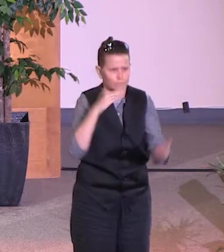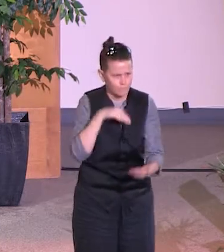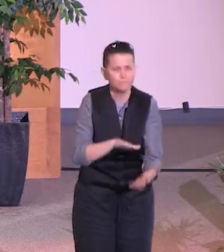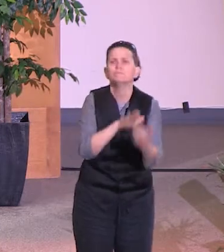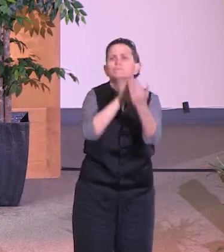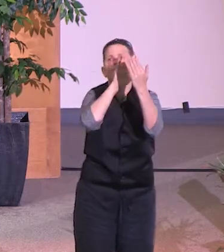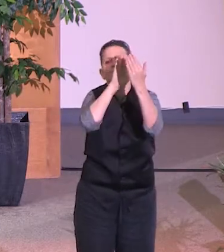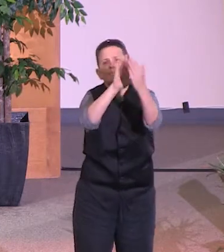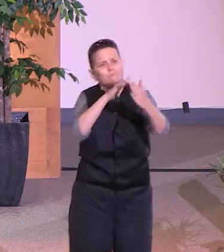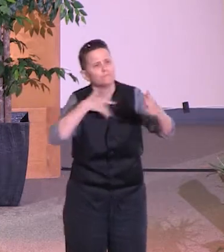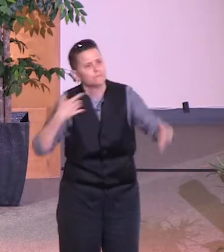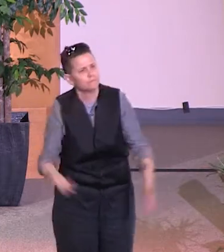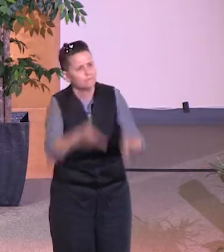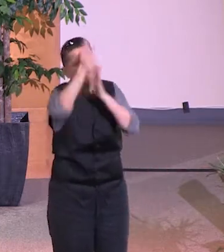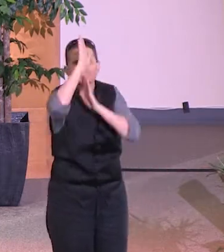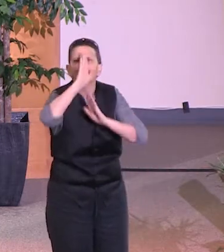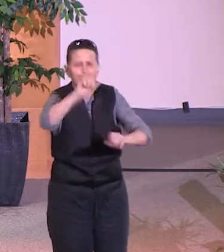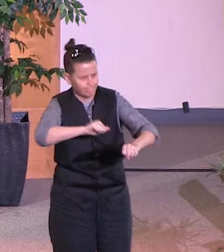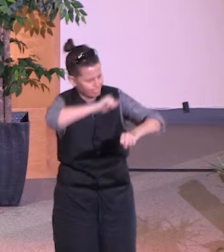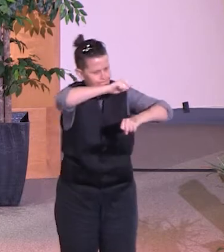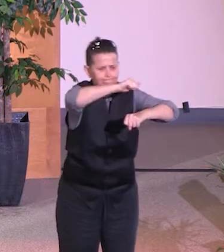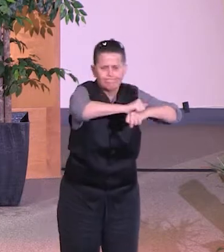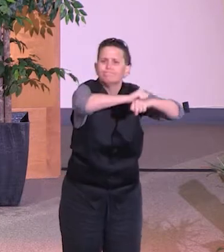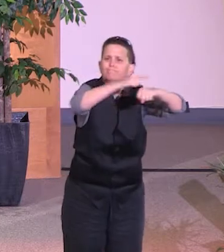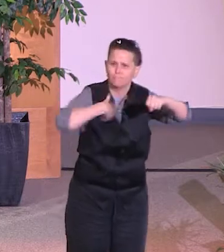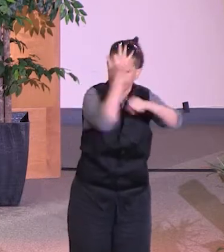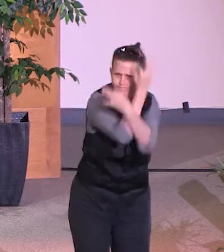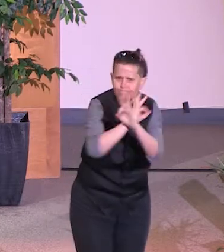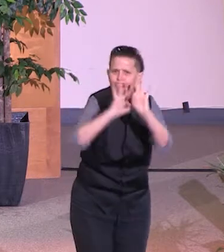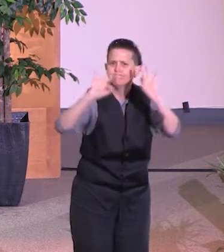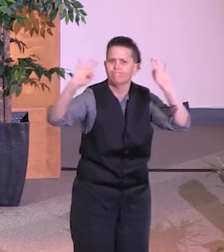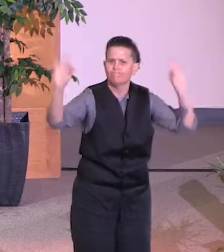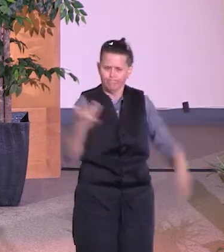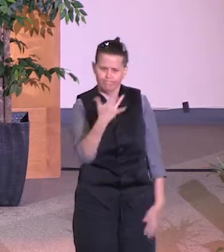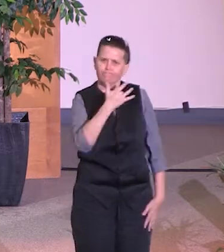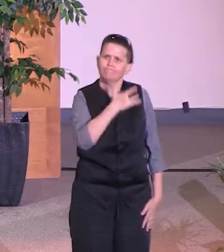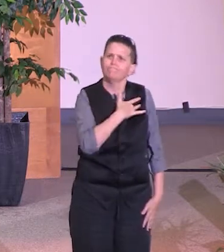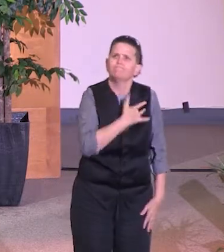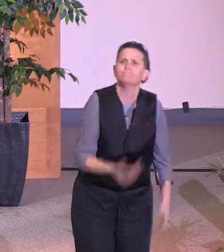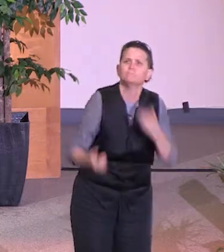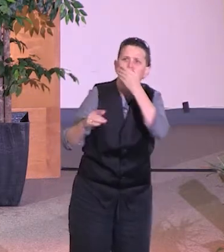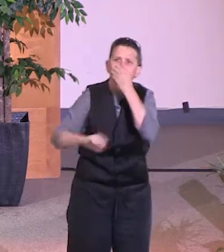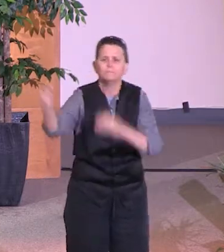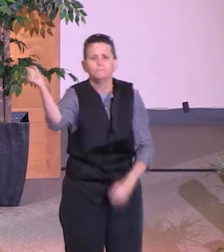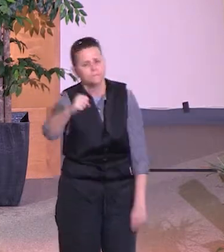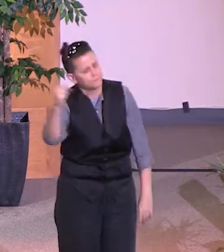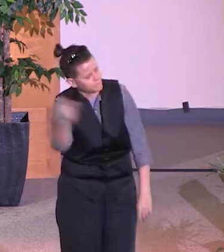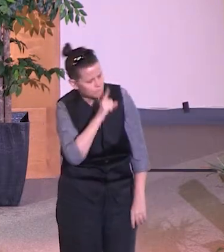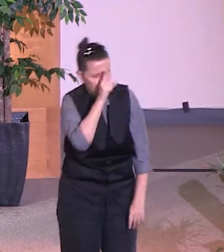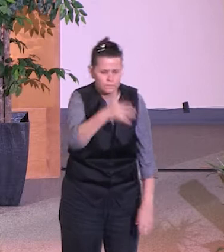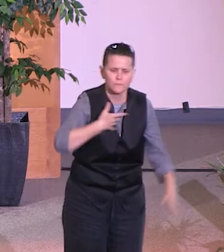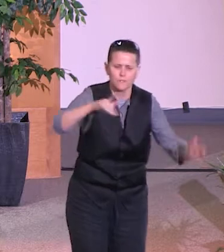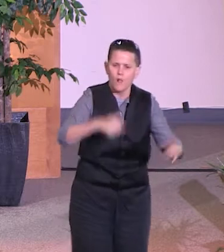strategy. Go stand on the rock and be set free. Stand on the rock. Yes,